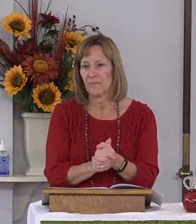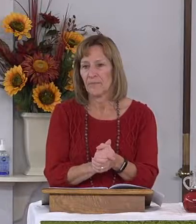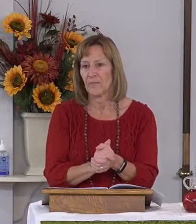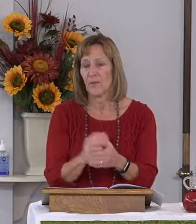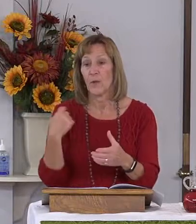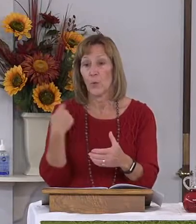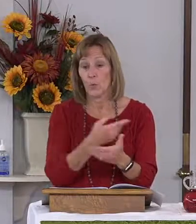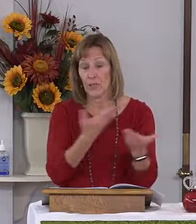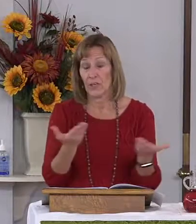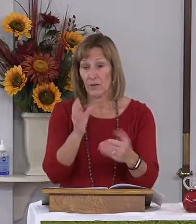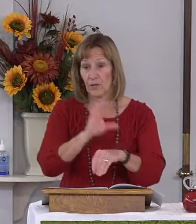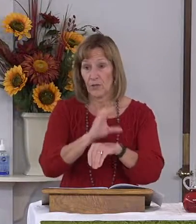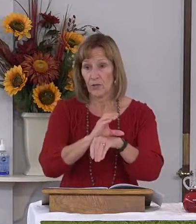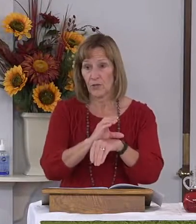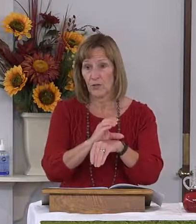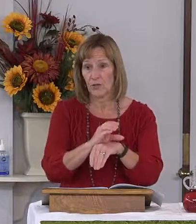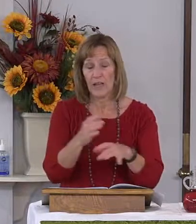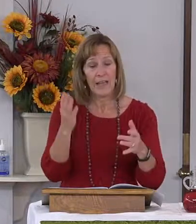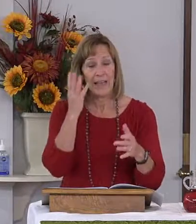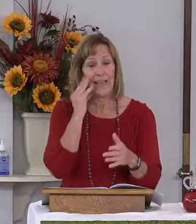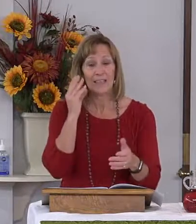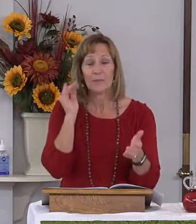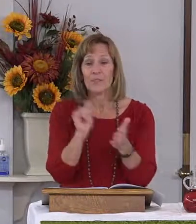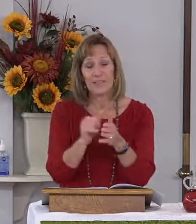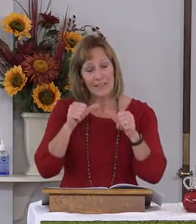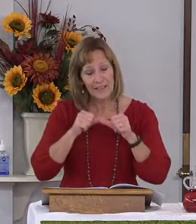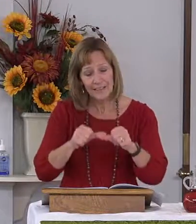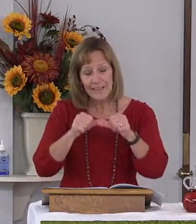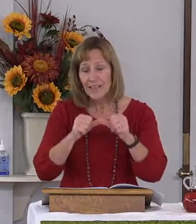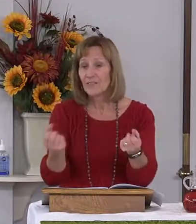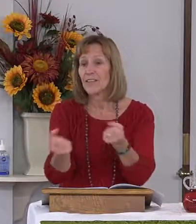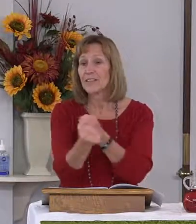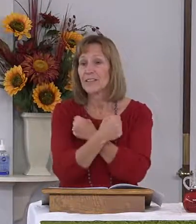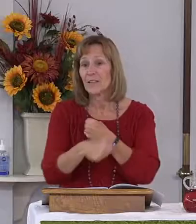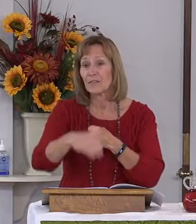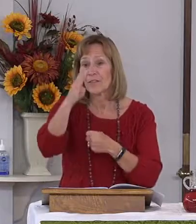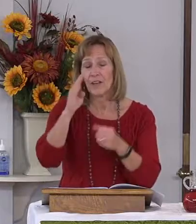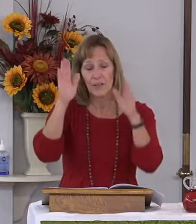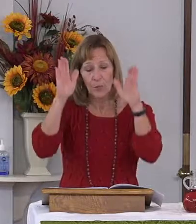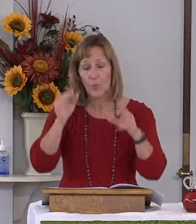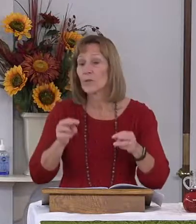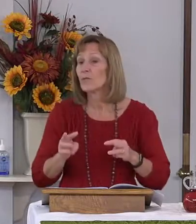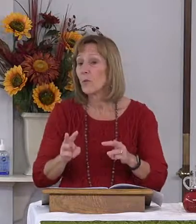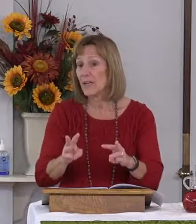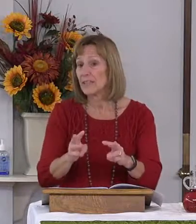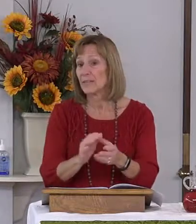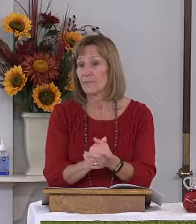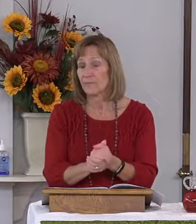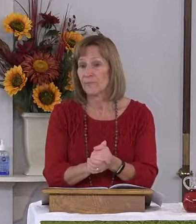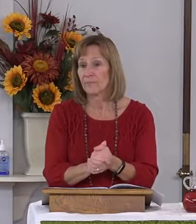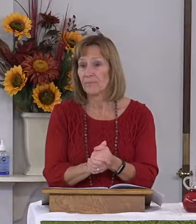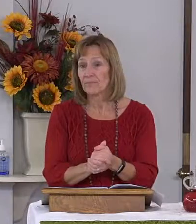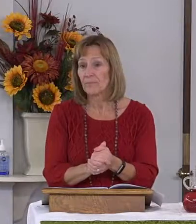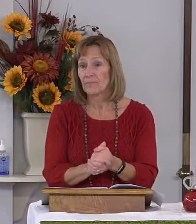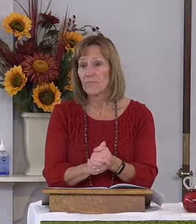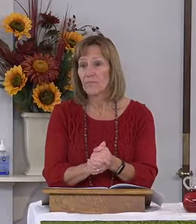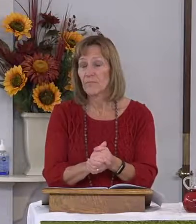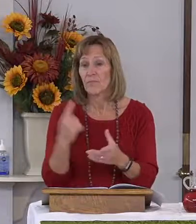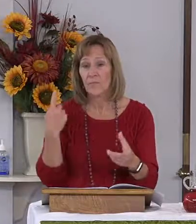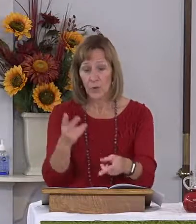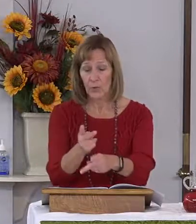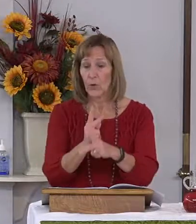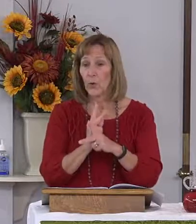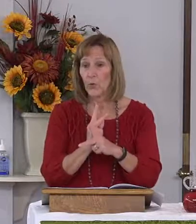We at Trinity have experienced that steadfast love of God in wonderful ways. We hold on